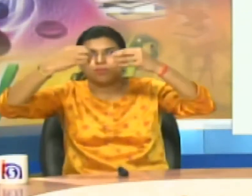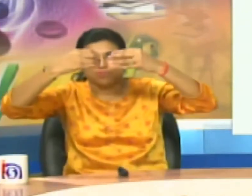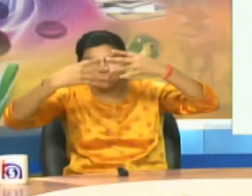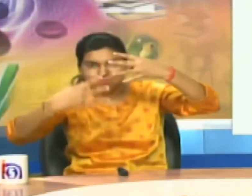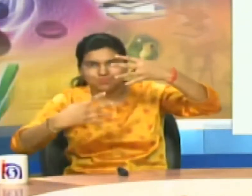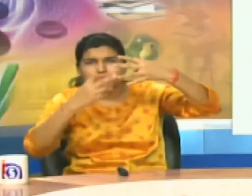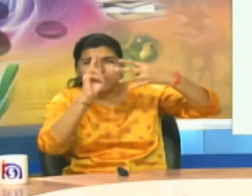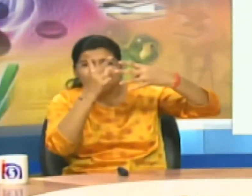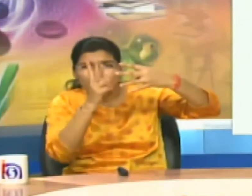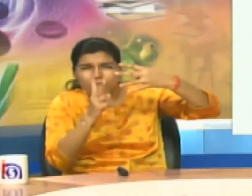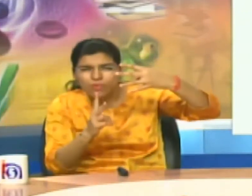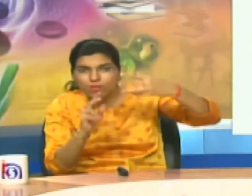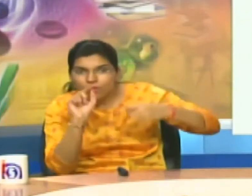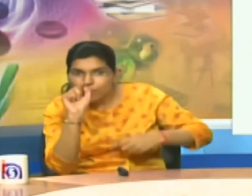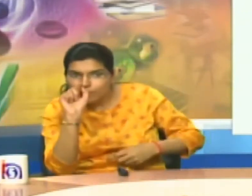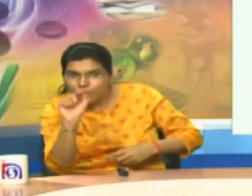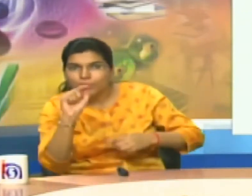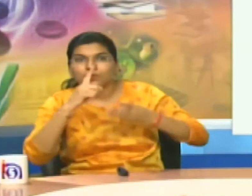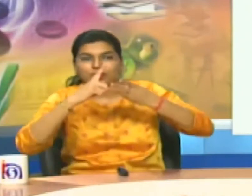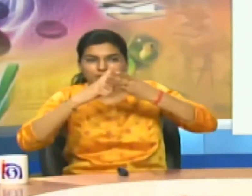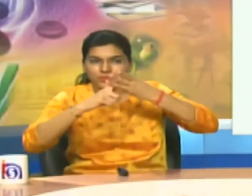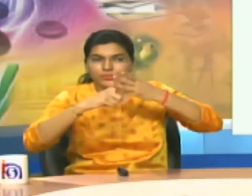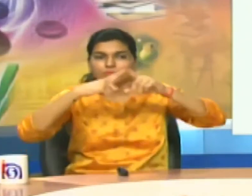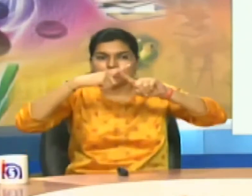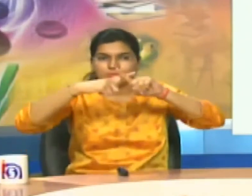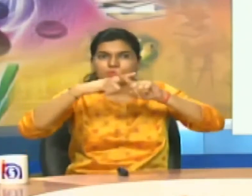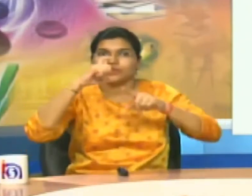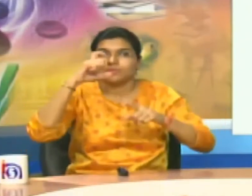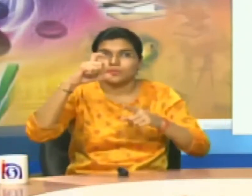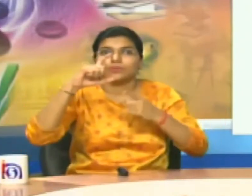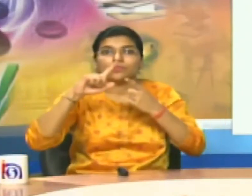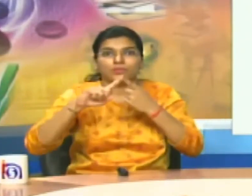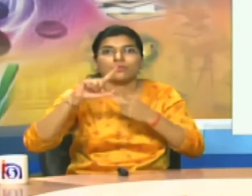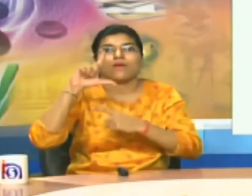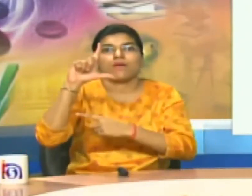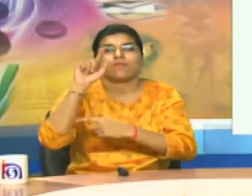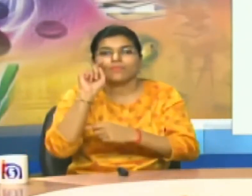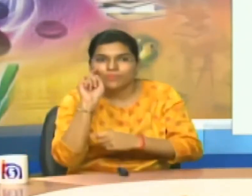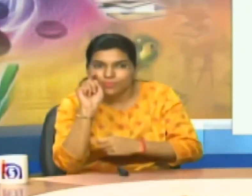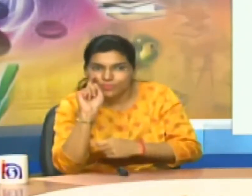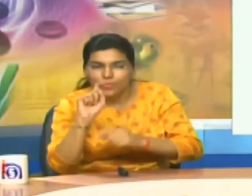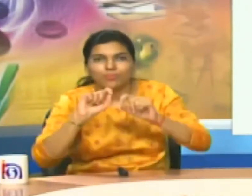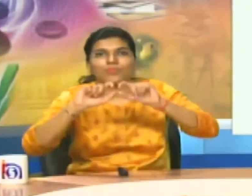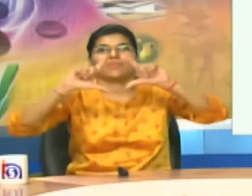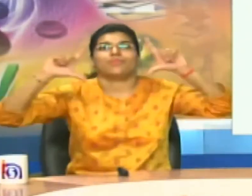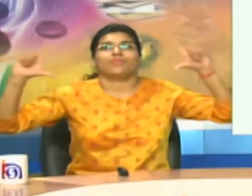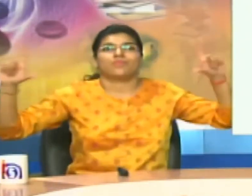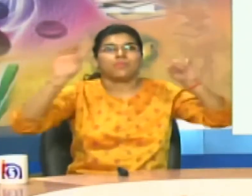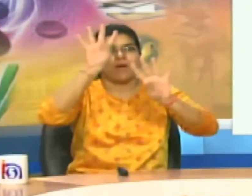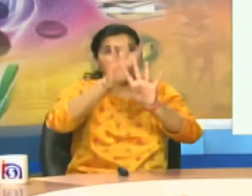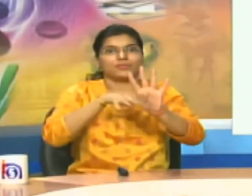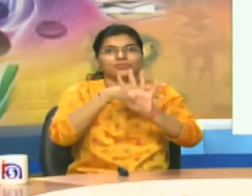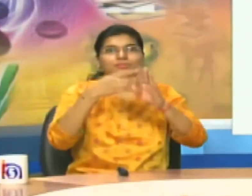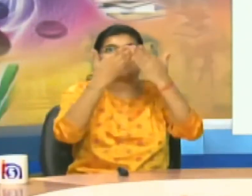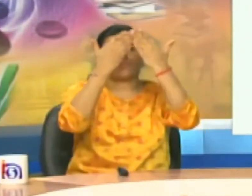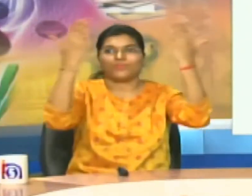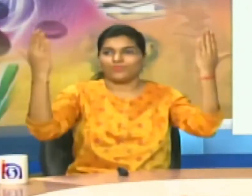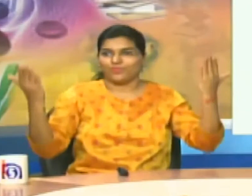Microsoft Office, when you click on that button, there is a pop-up which comes, and then you click